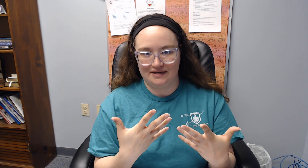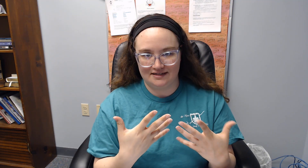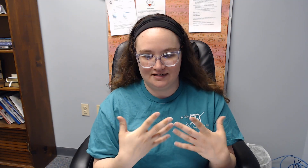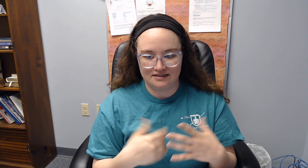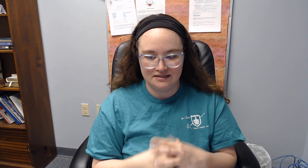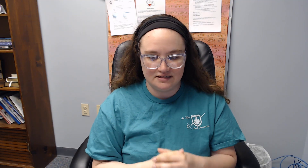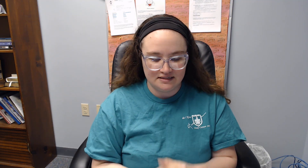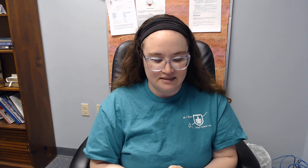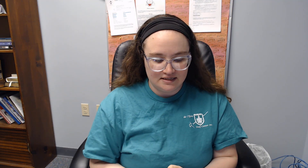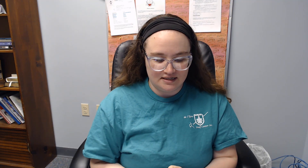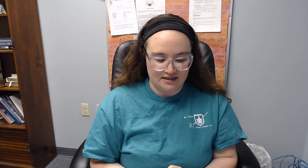making?